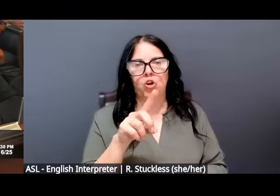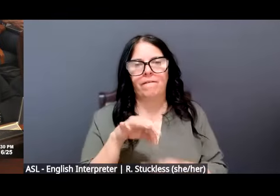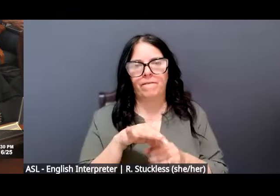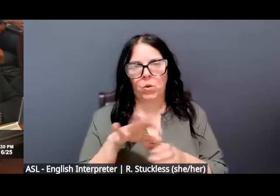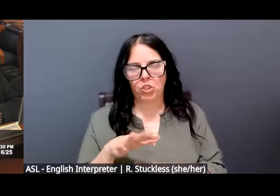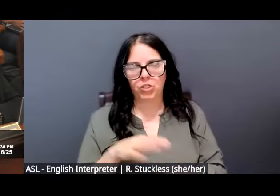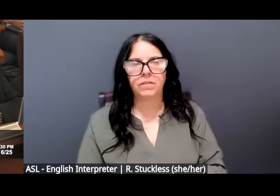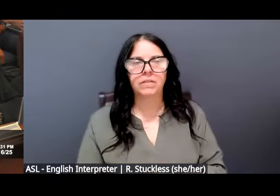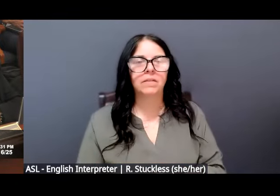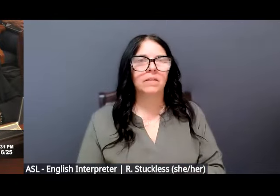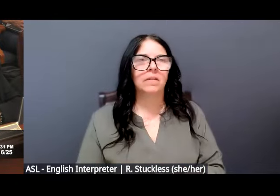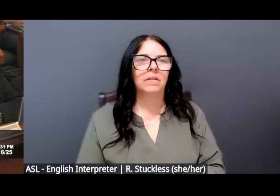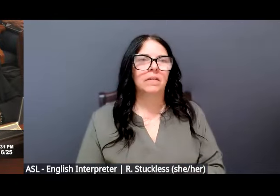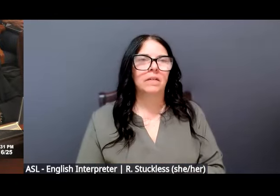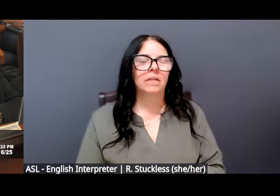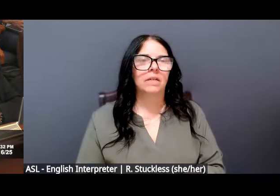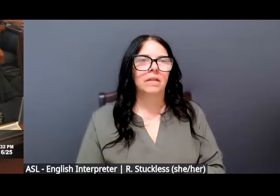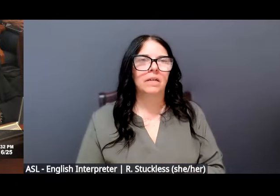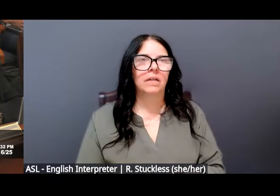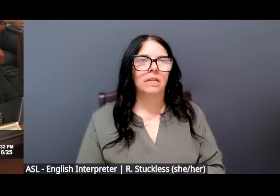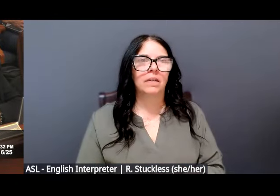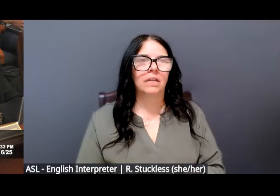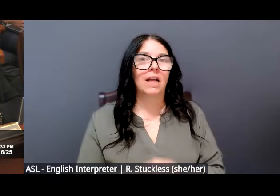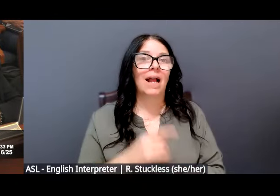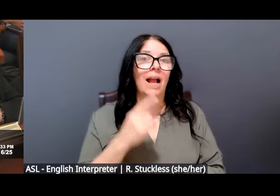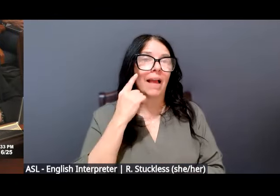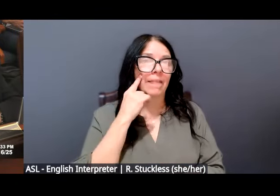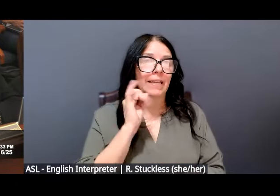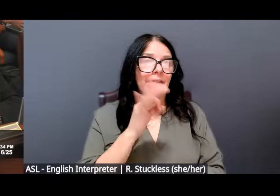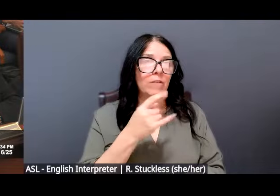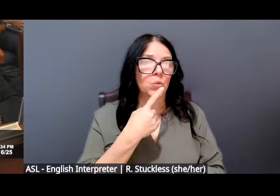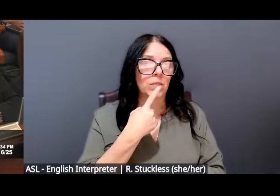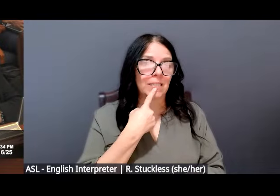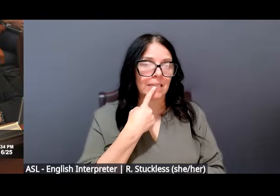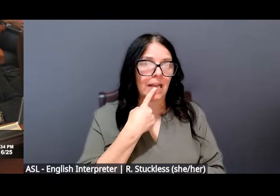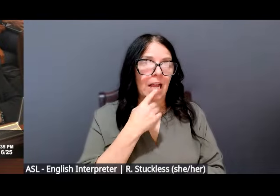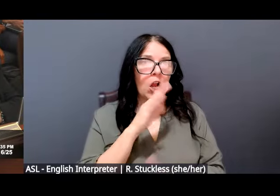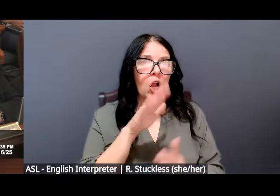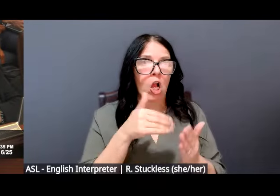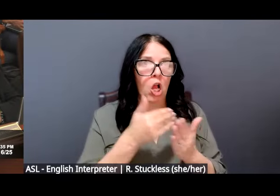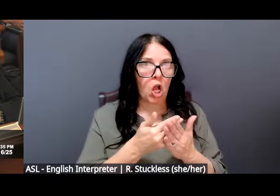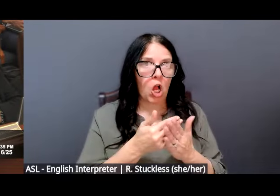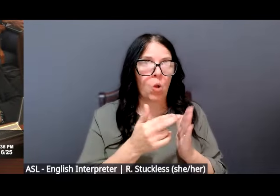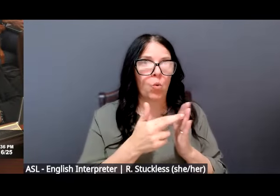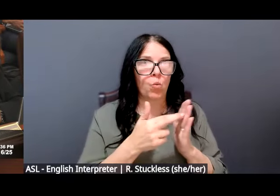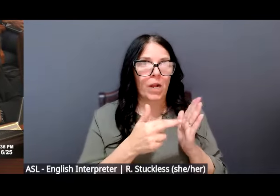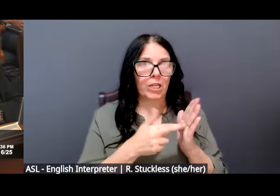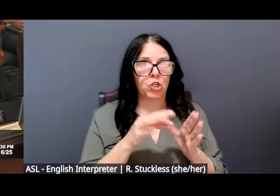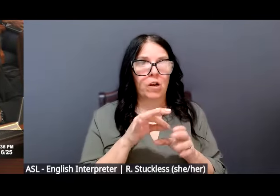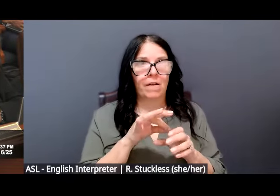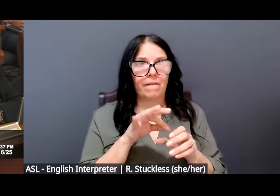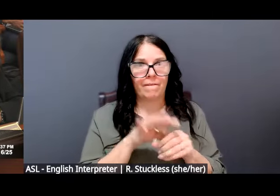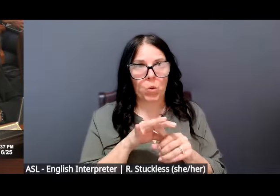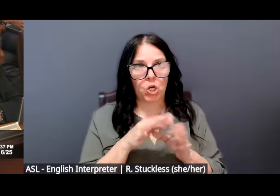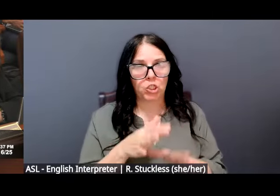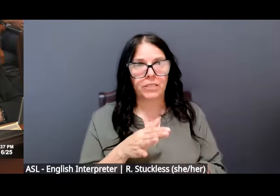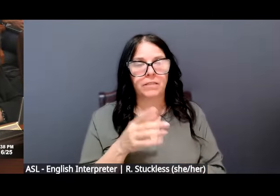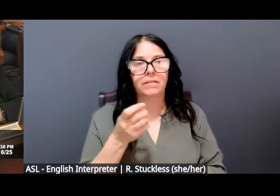say, excuse me, all registered voters, you don't need to say